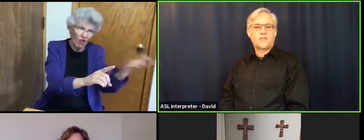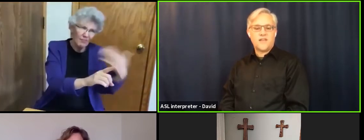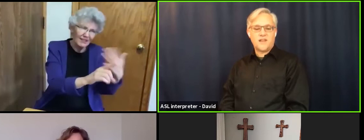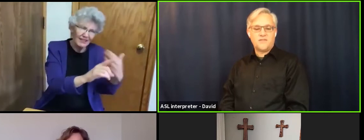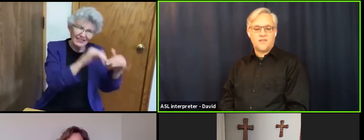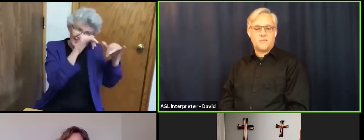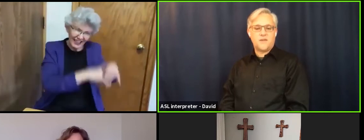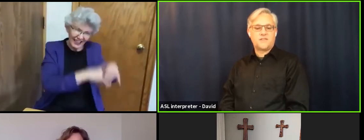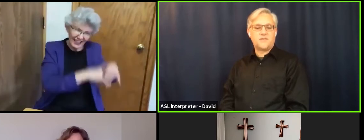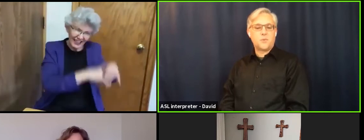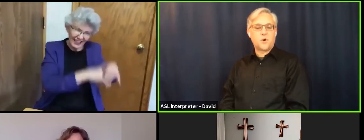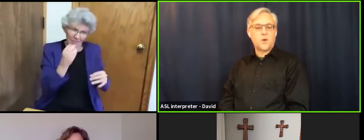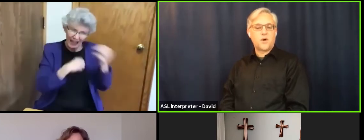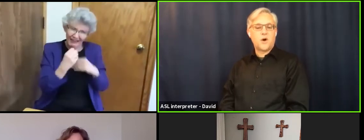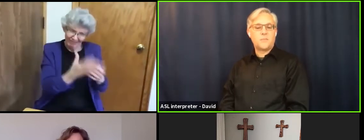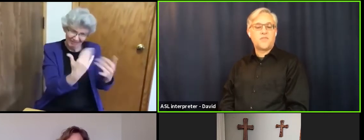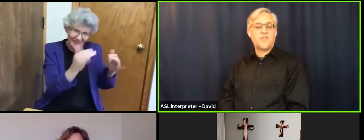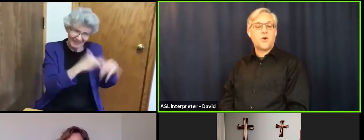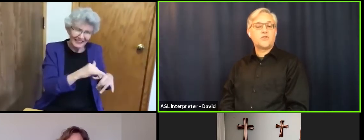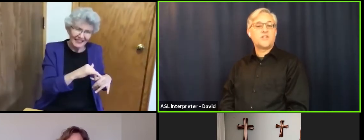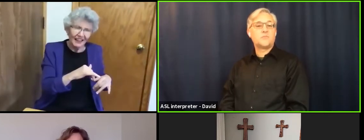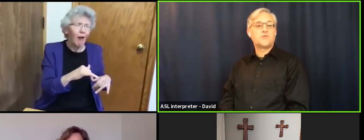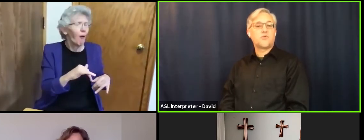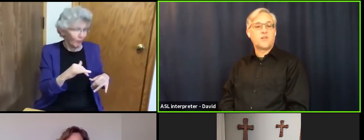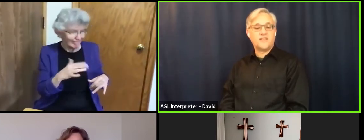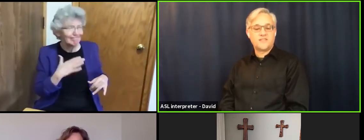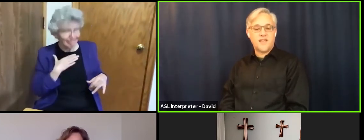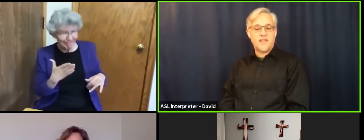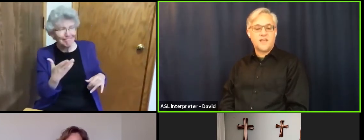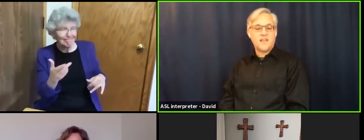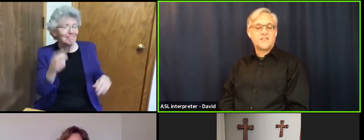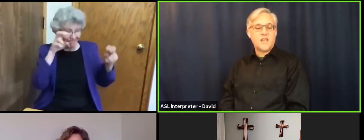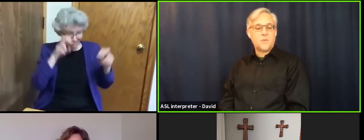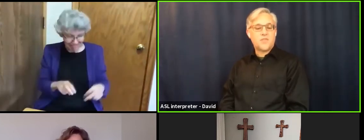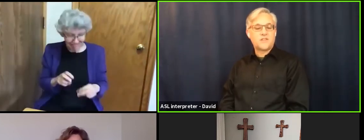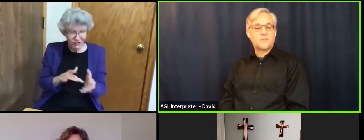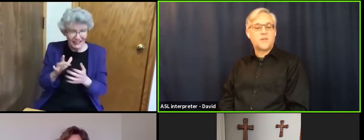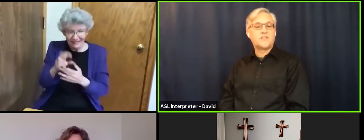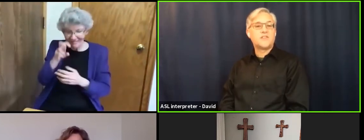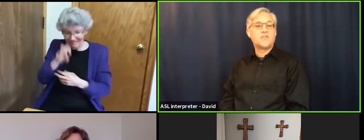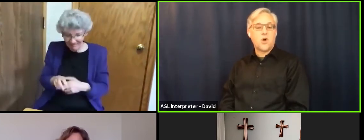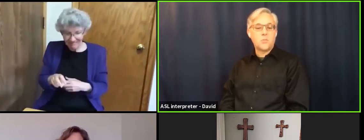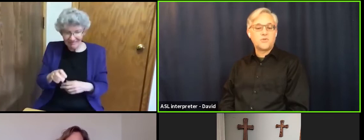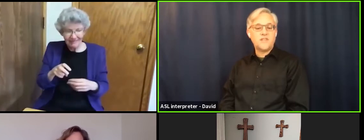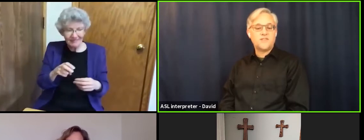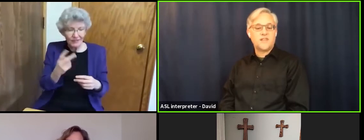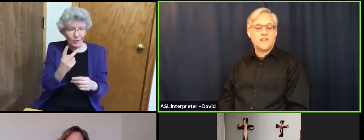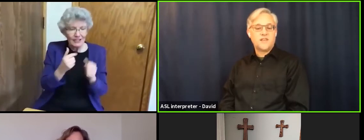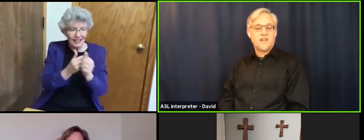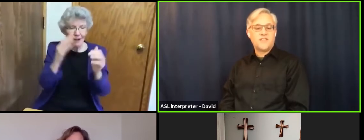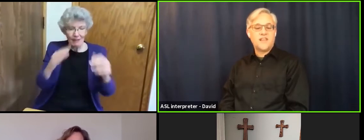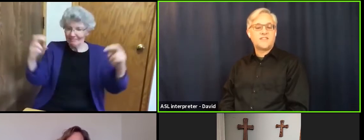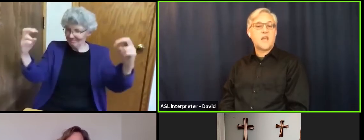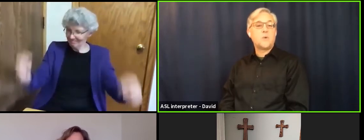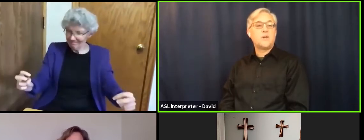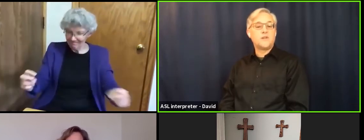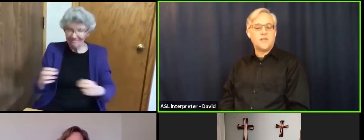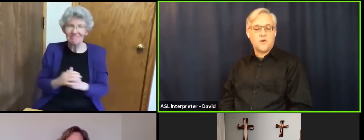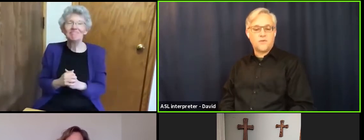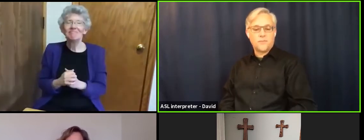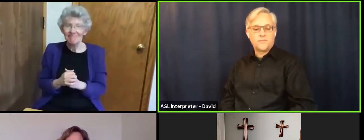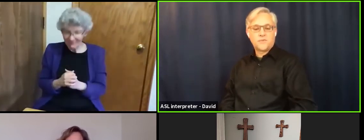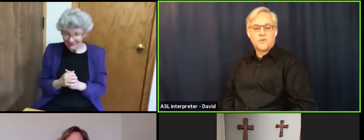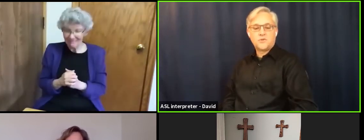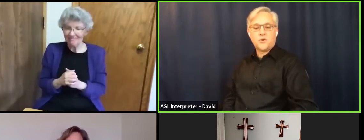Jesus walked ahead of them as if he were going on, but they urged him strongly, saying, "Stay with us, because it is almost evening, and the day is now